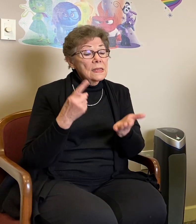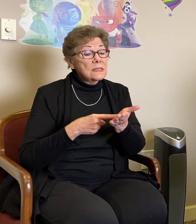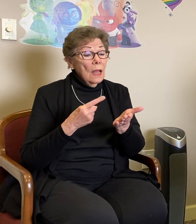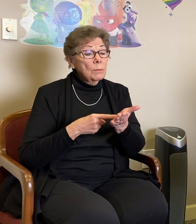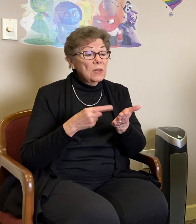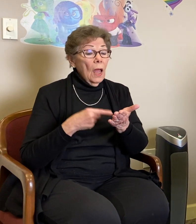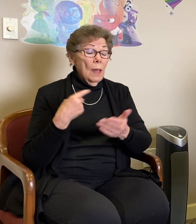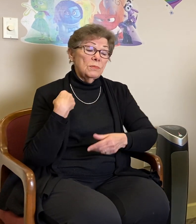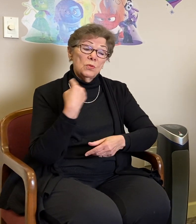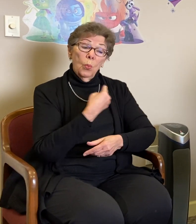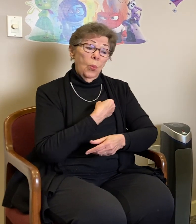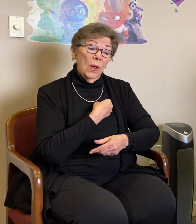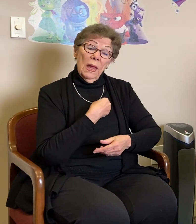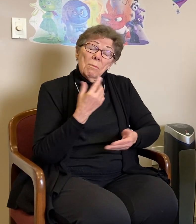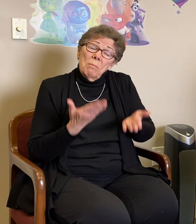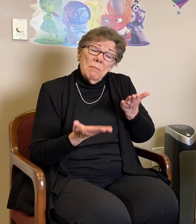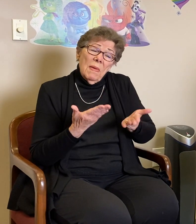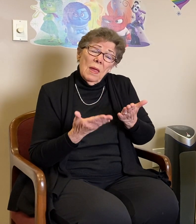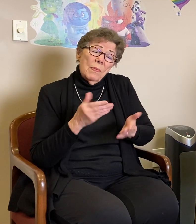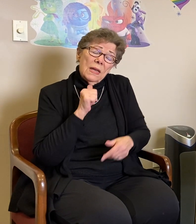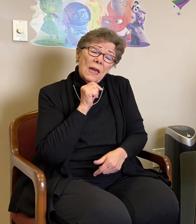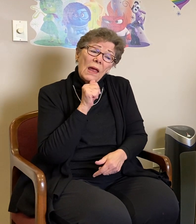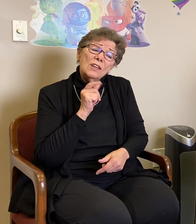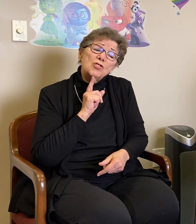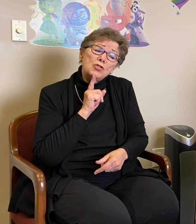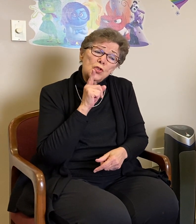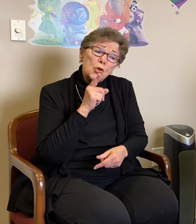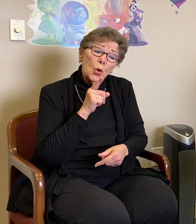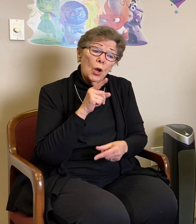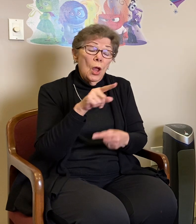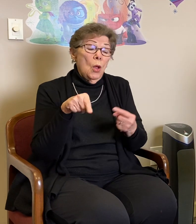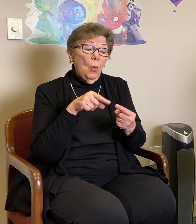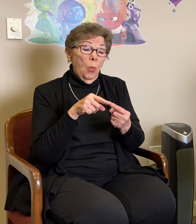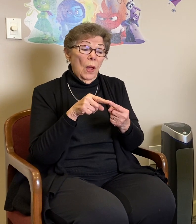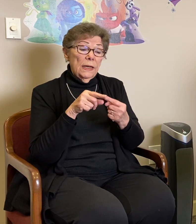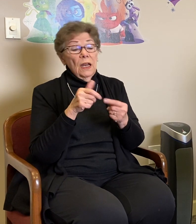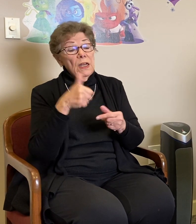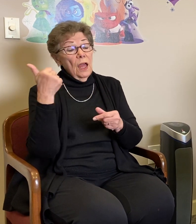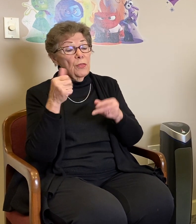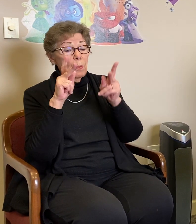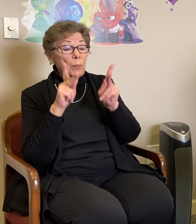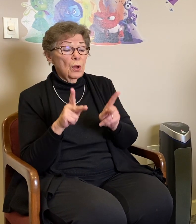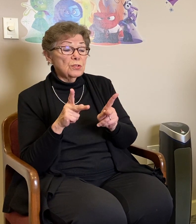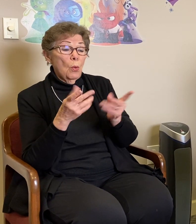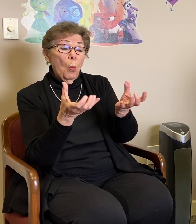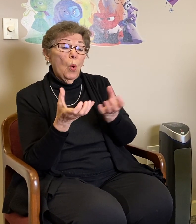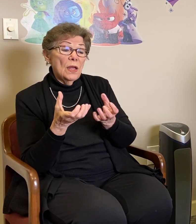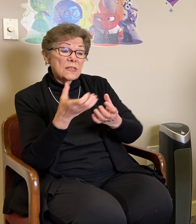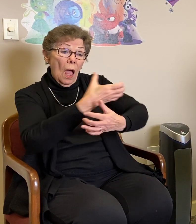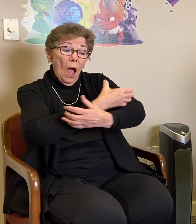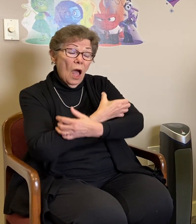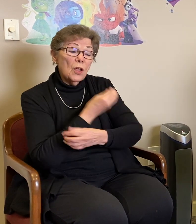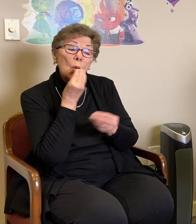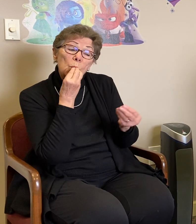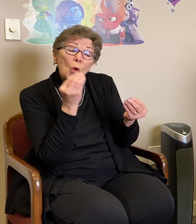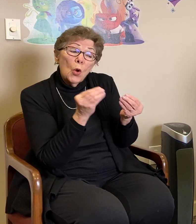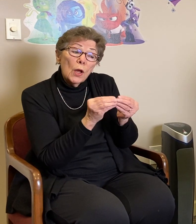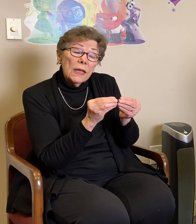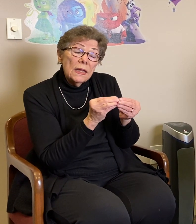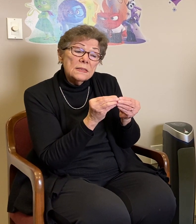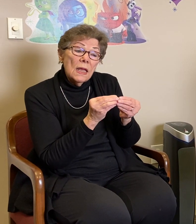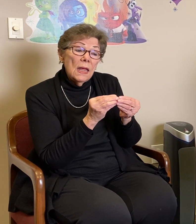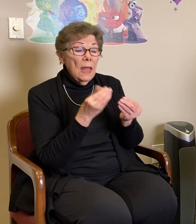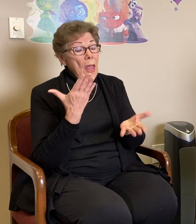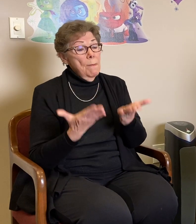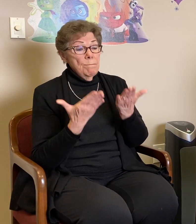Sometimes we may not be sure when another person asks them for a kiss or a hug. They might